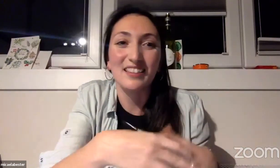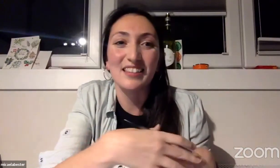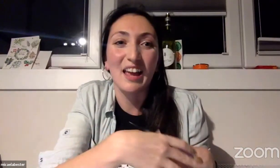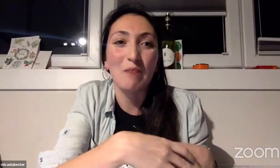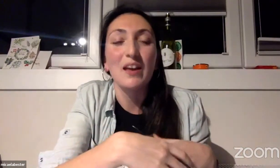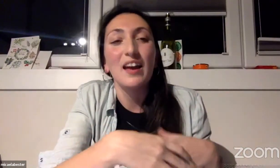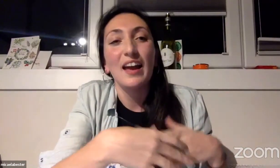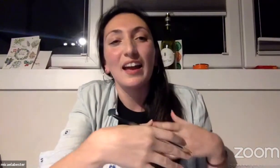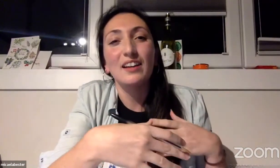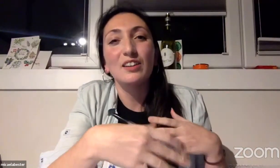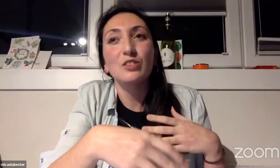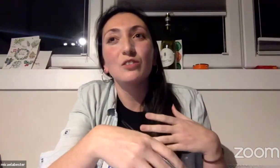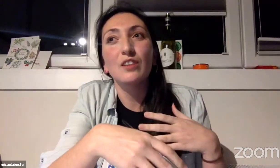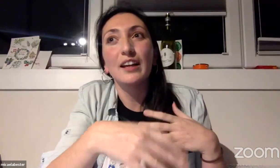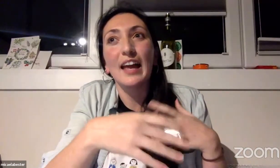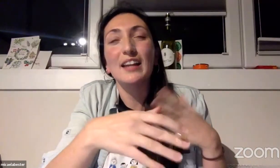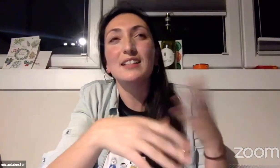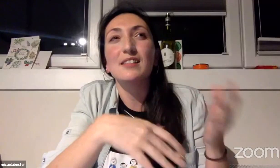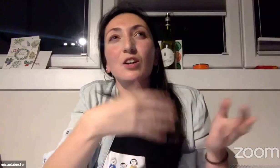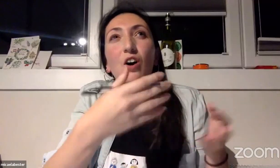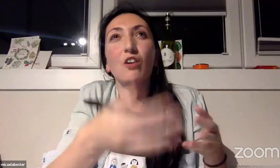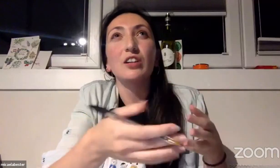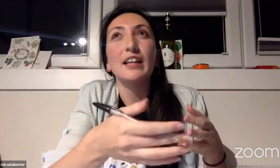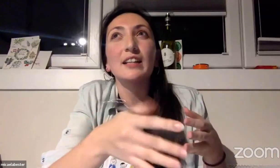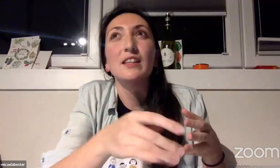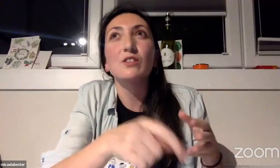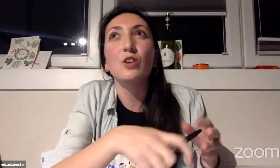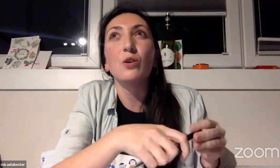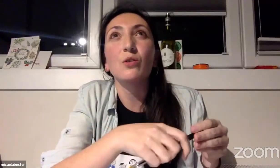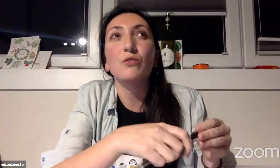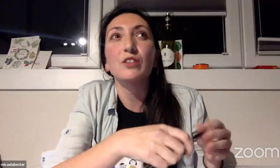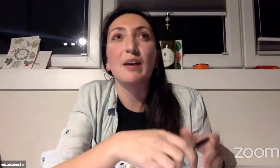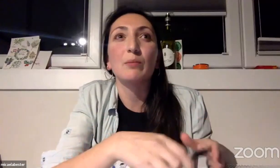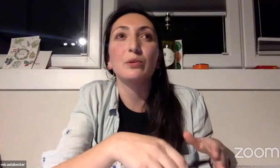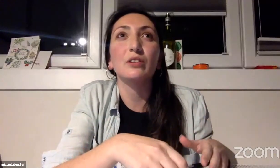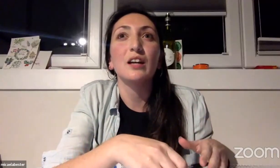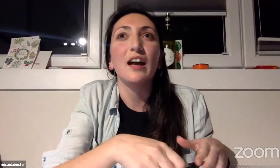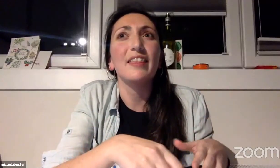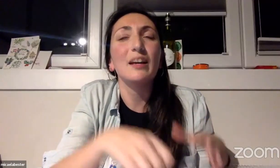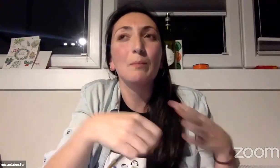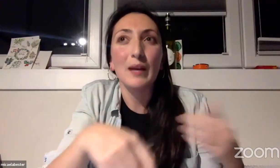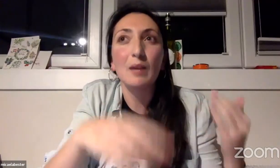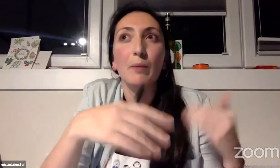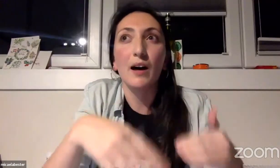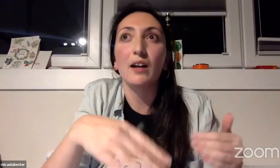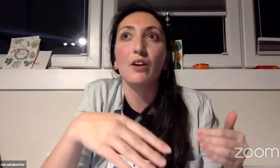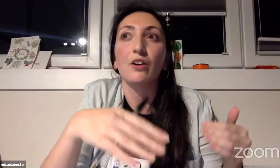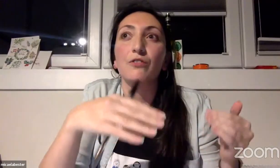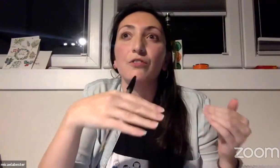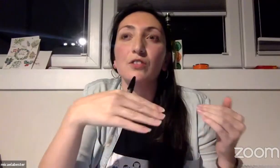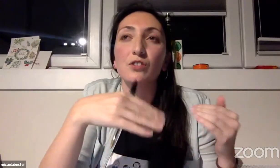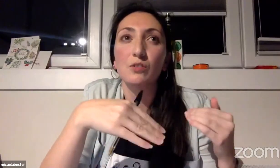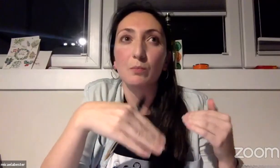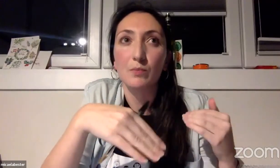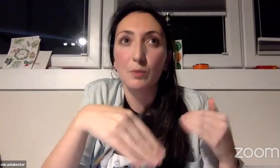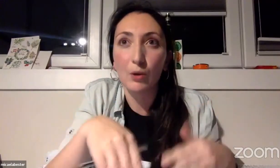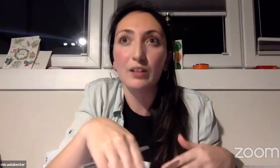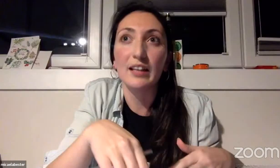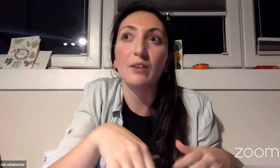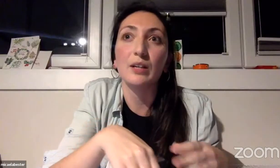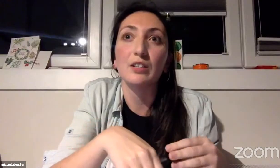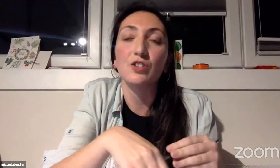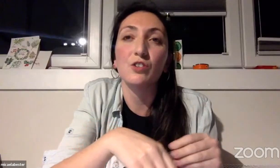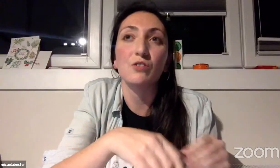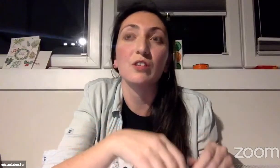still get the same. Again, it doesn't correlate. There's no, for example, I think a big part of